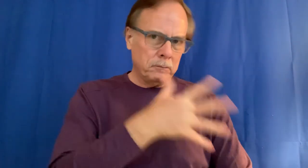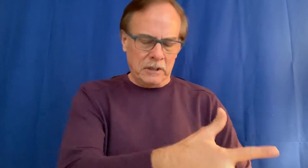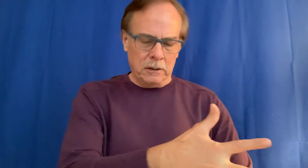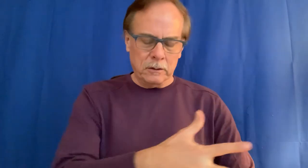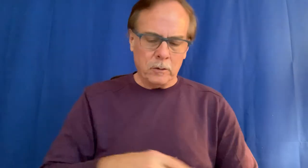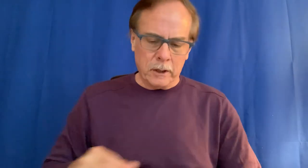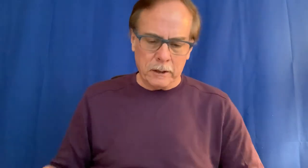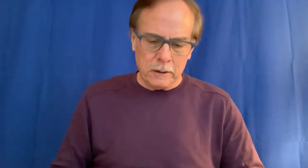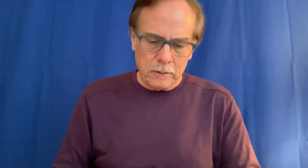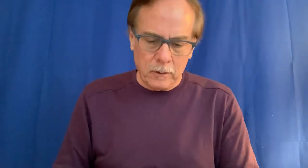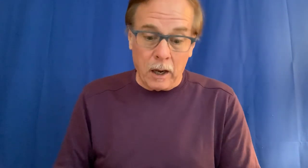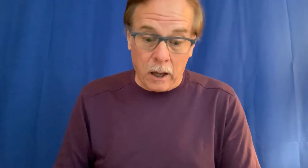Ugh, don't like it a lot.